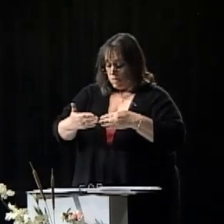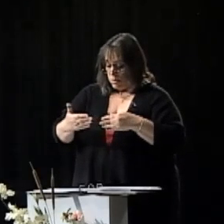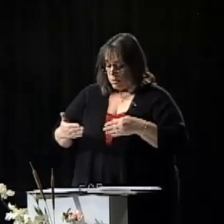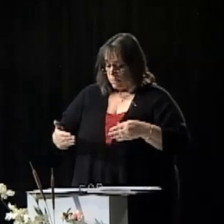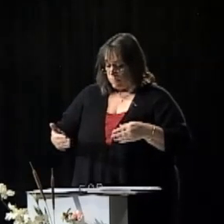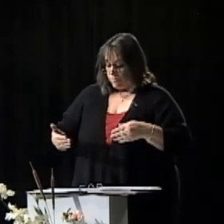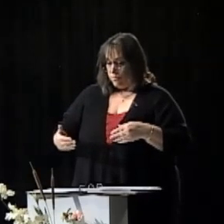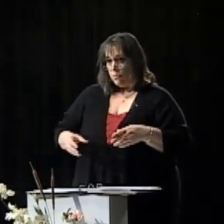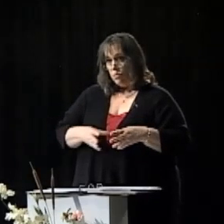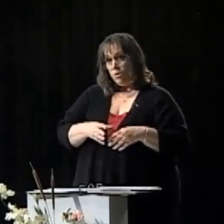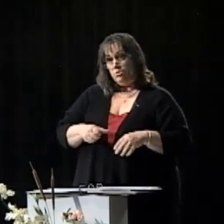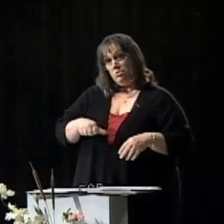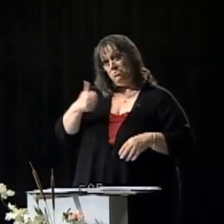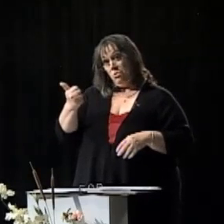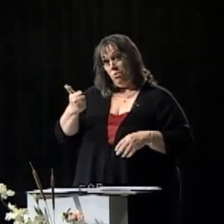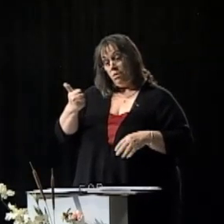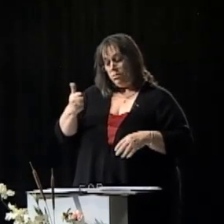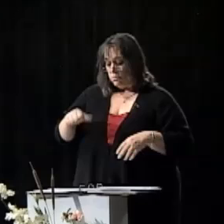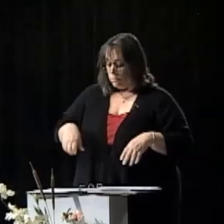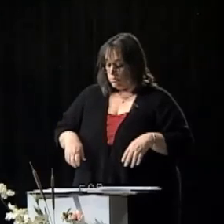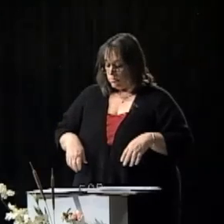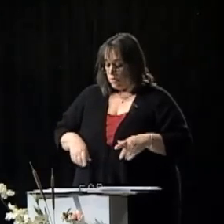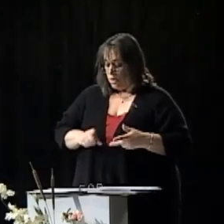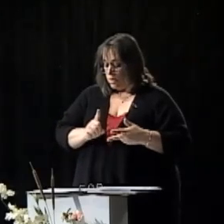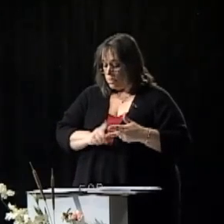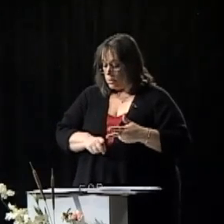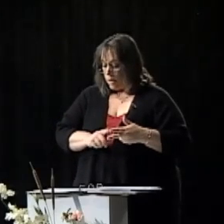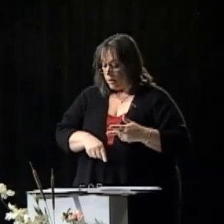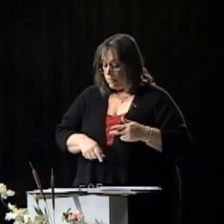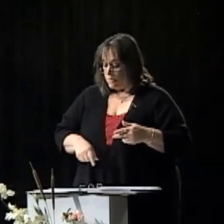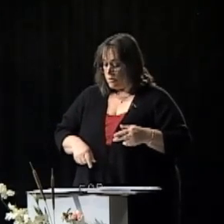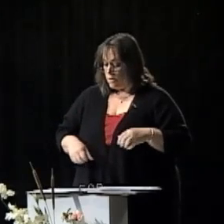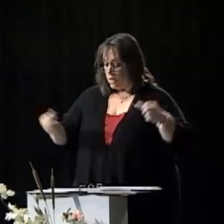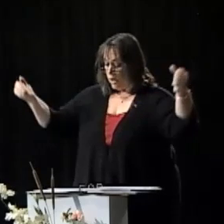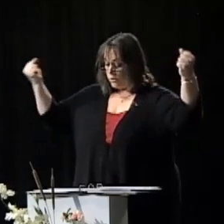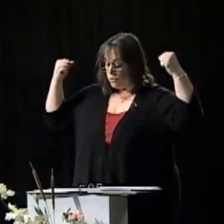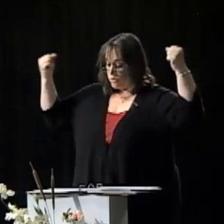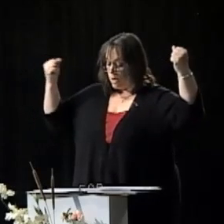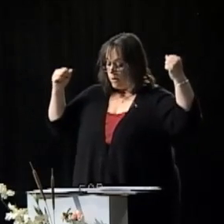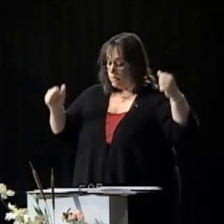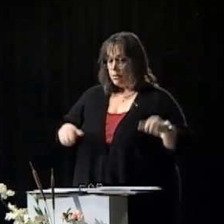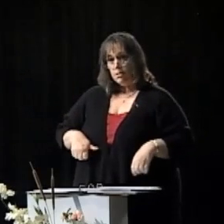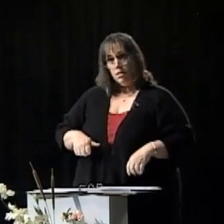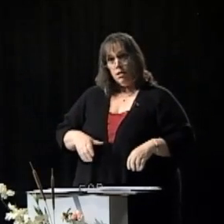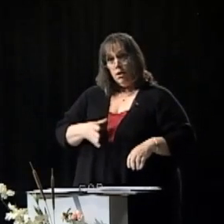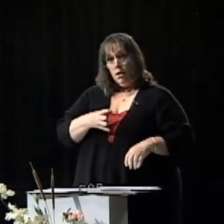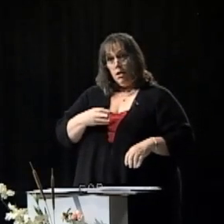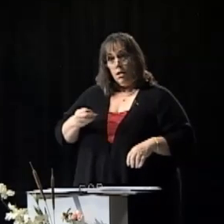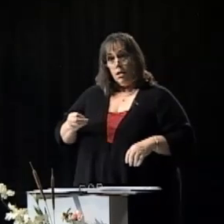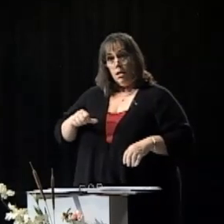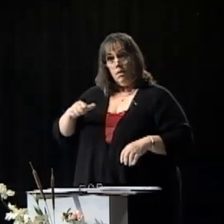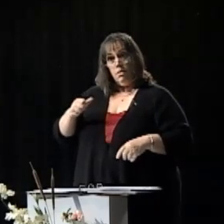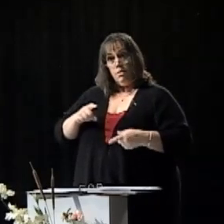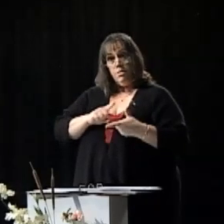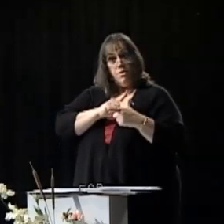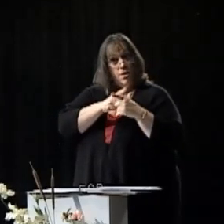Next, or you can do or. Second, exercise. And